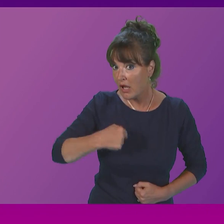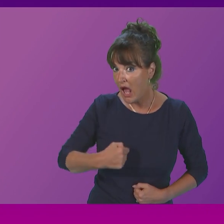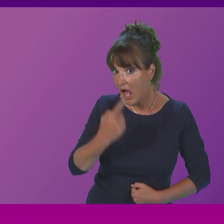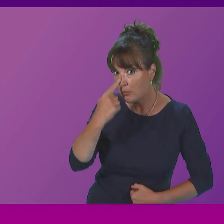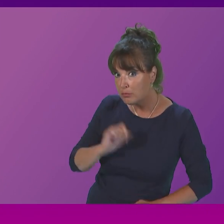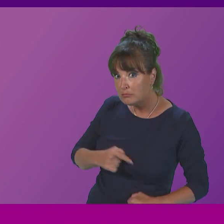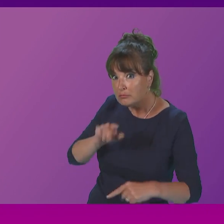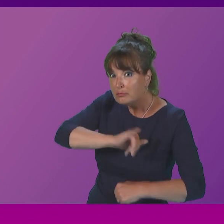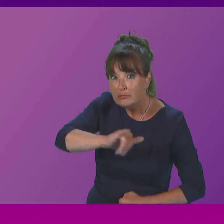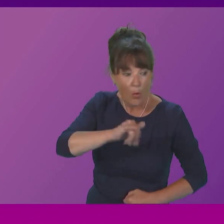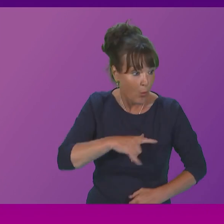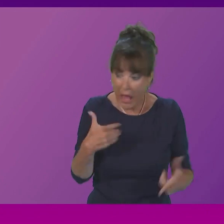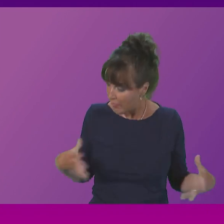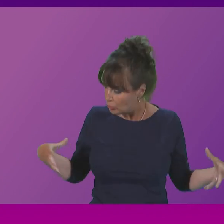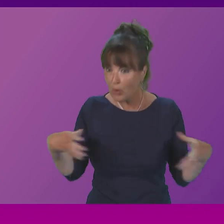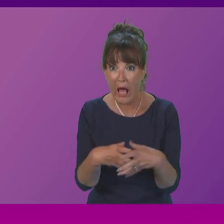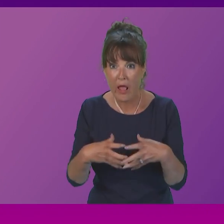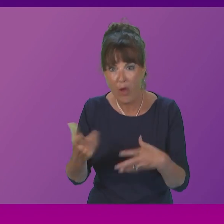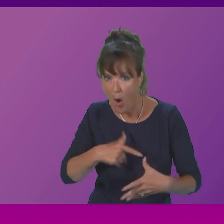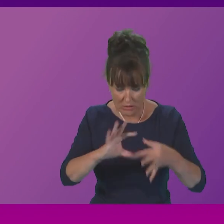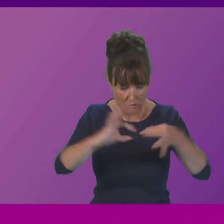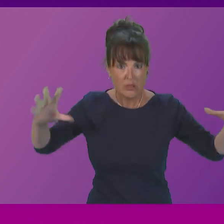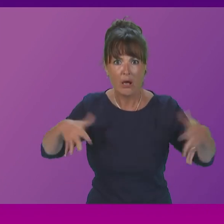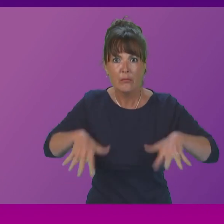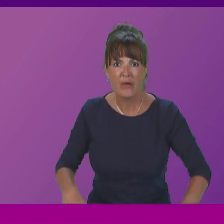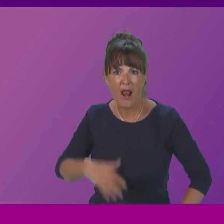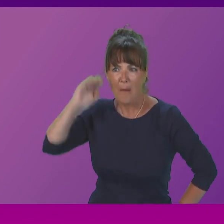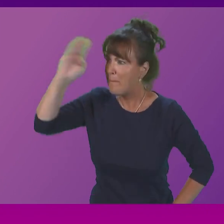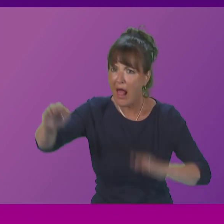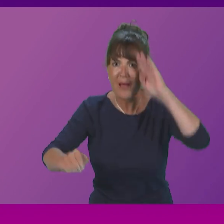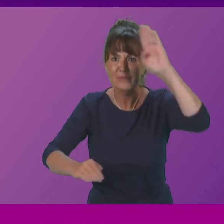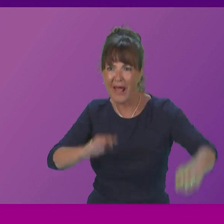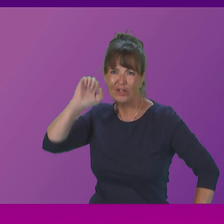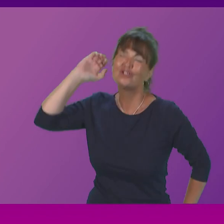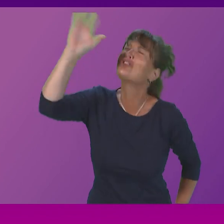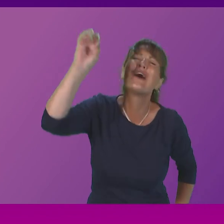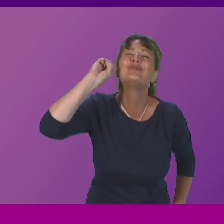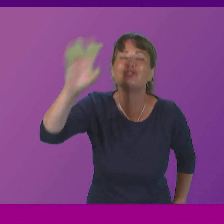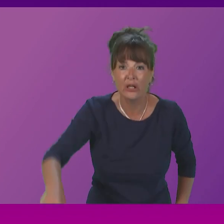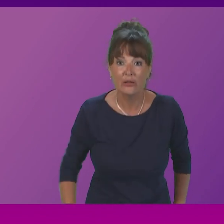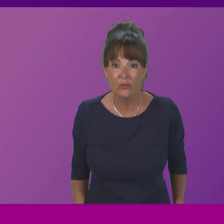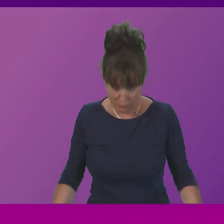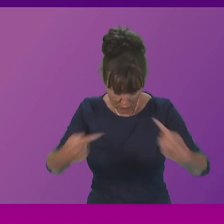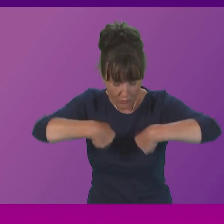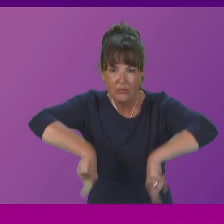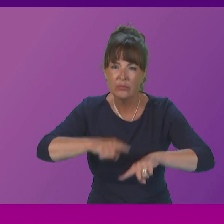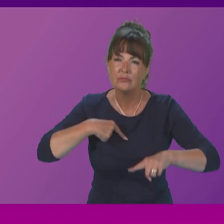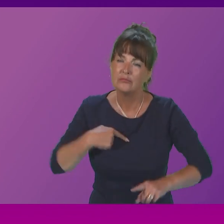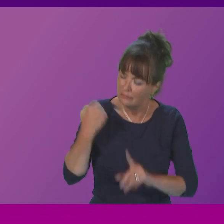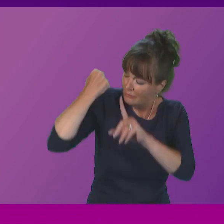cha cha cha cha. Ciao bella ciao bella ciao bella ciao ciao ciao. Git